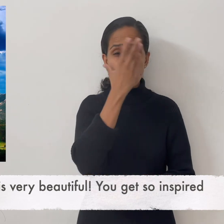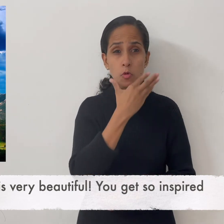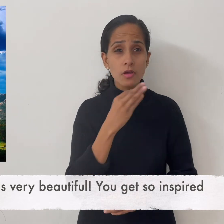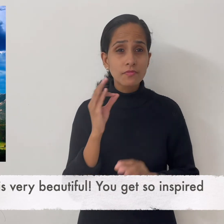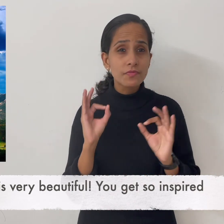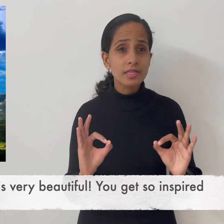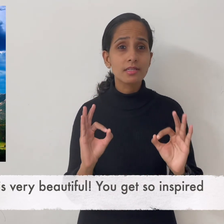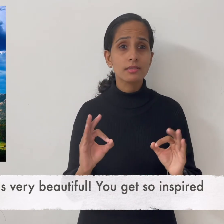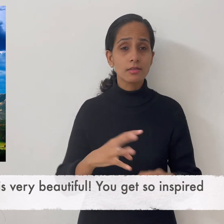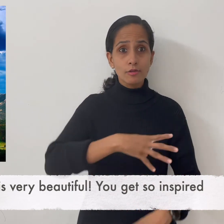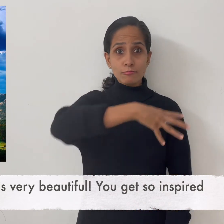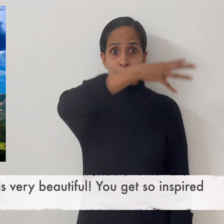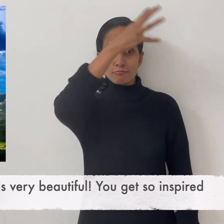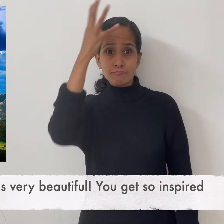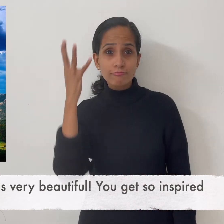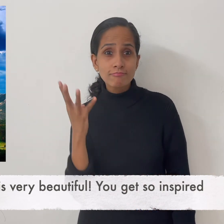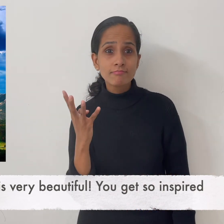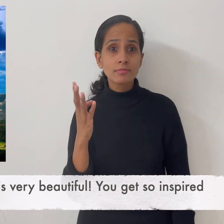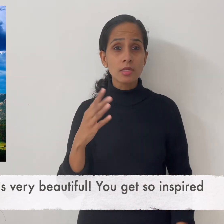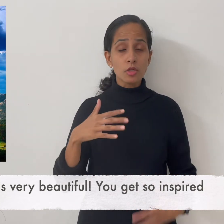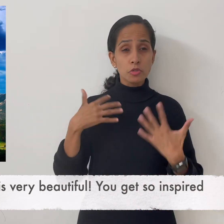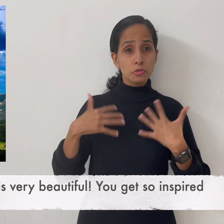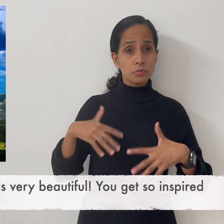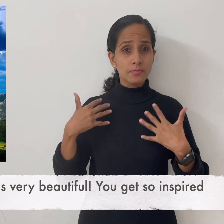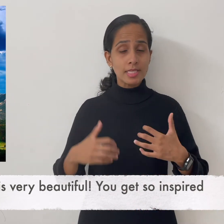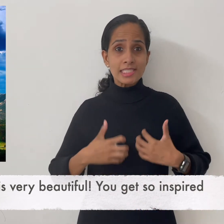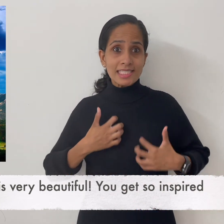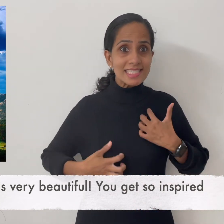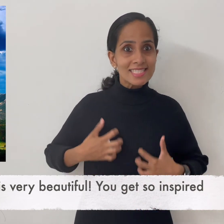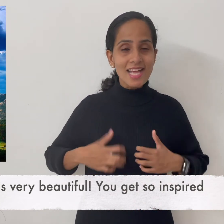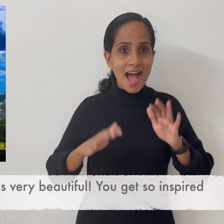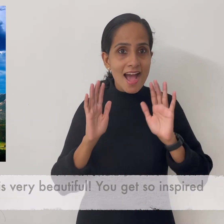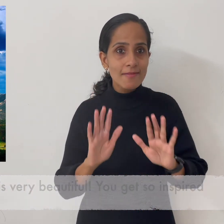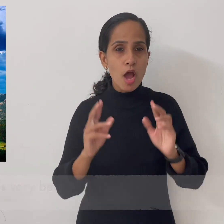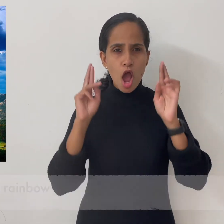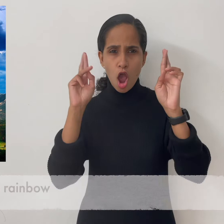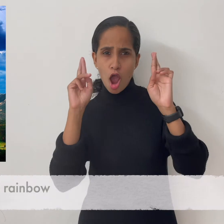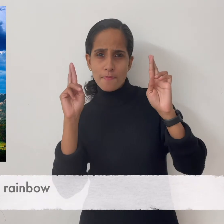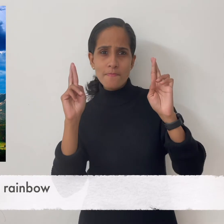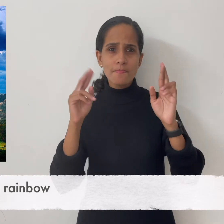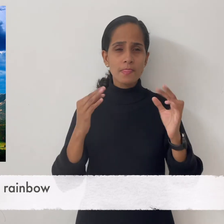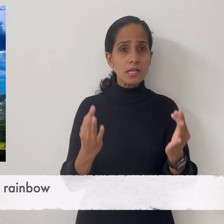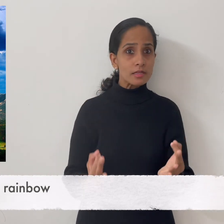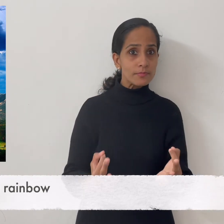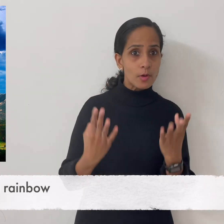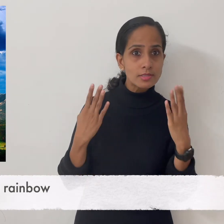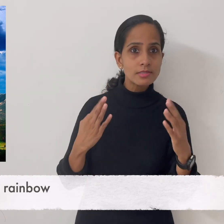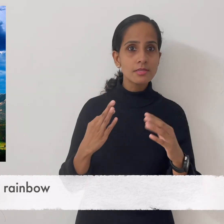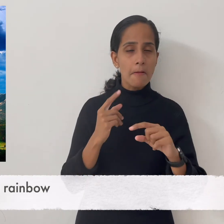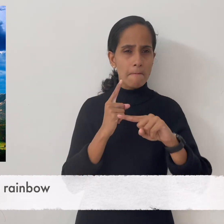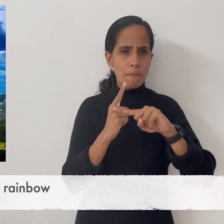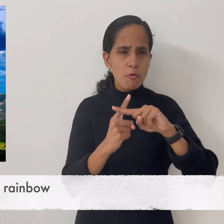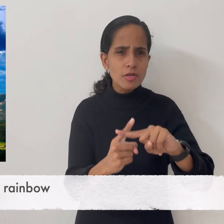A rainbow is very beautiful. You get so inspired to look at a